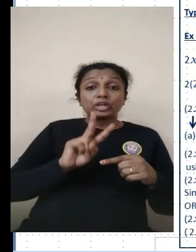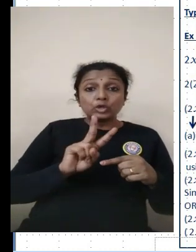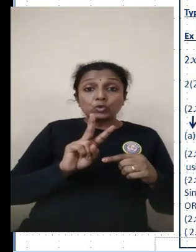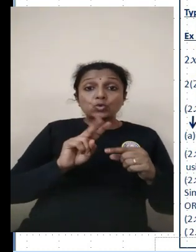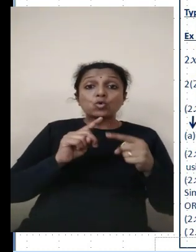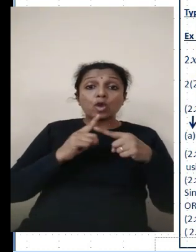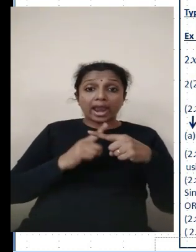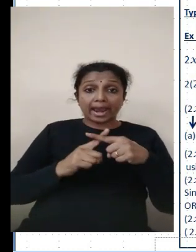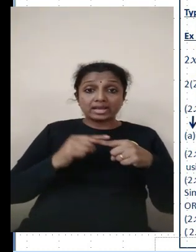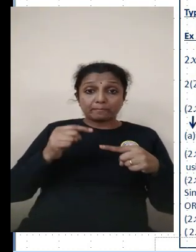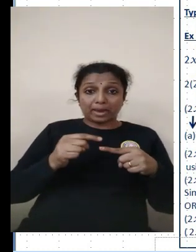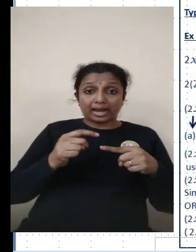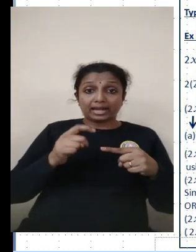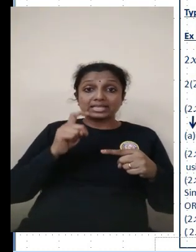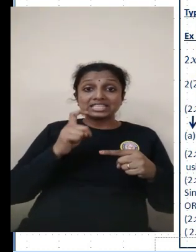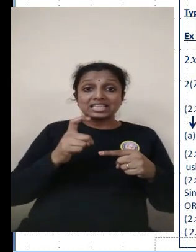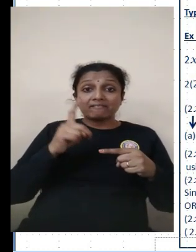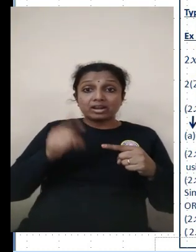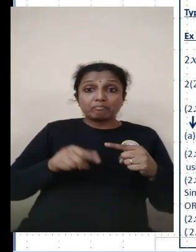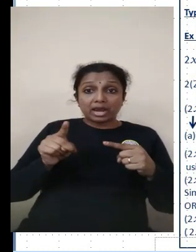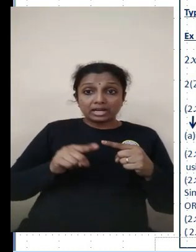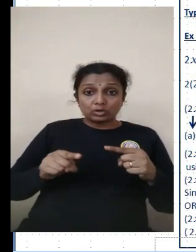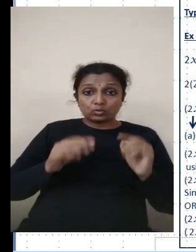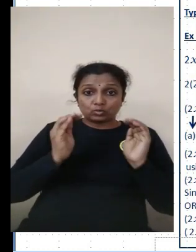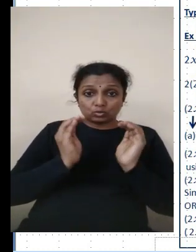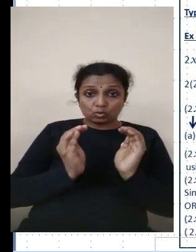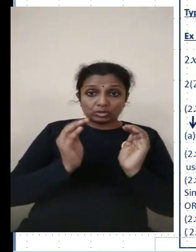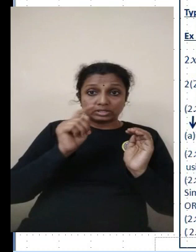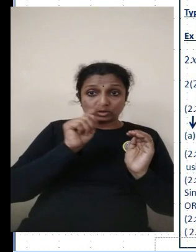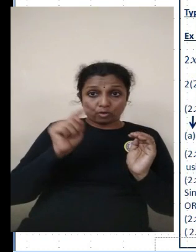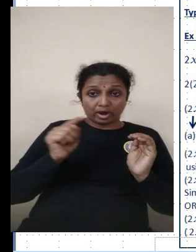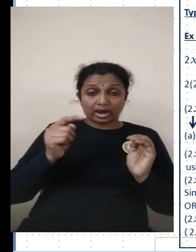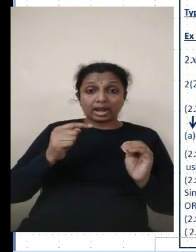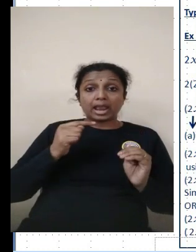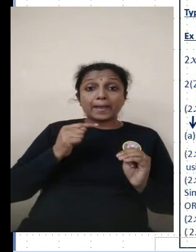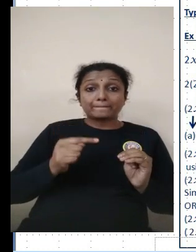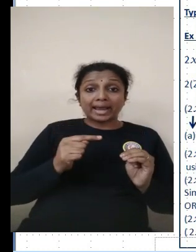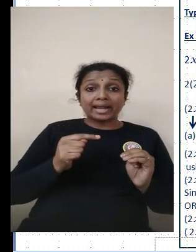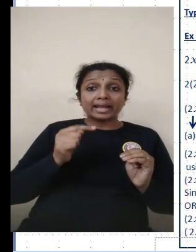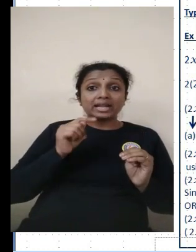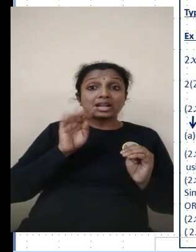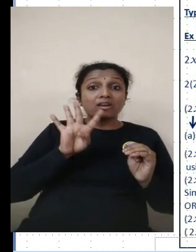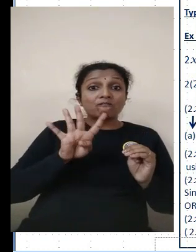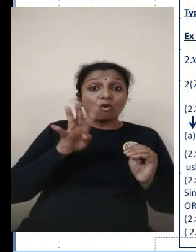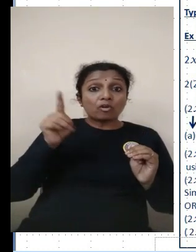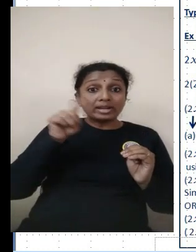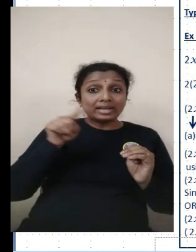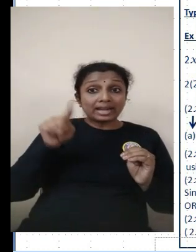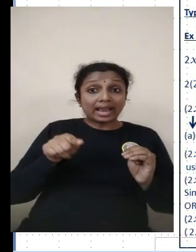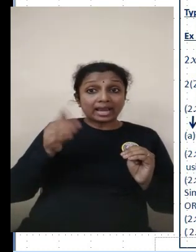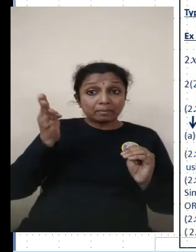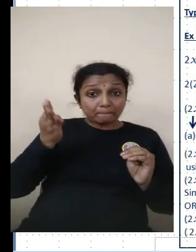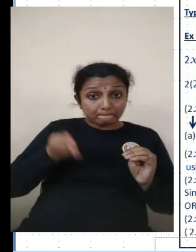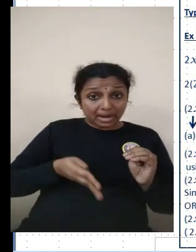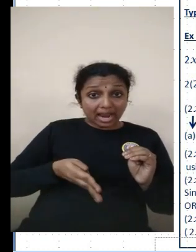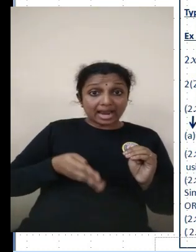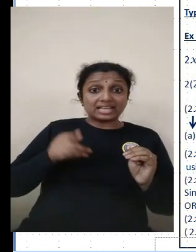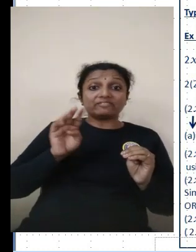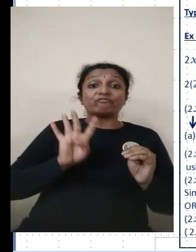Now since 7 by 2 whole squared has been added, we don't want the value to change, so you are making